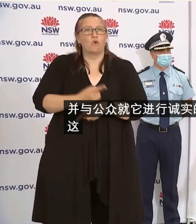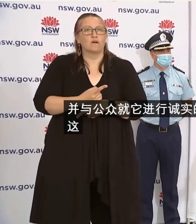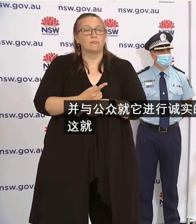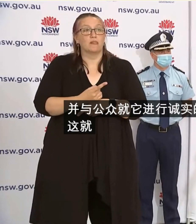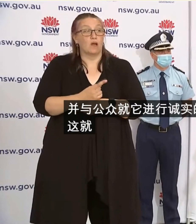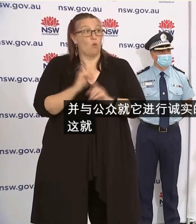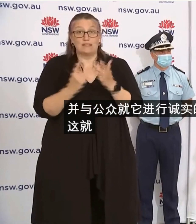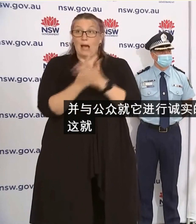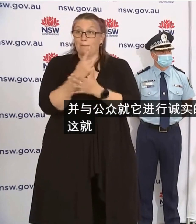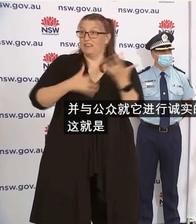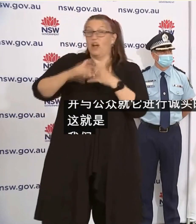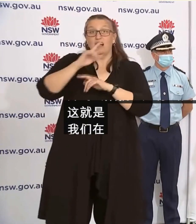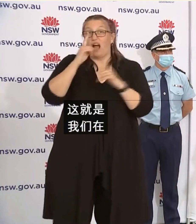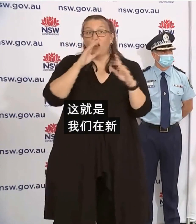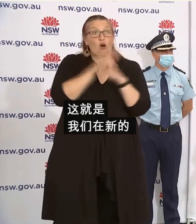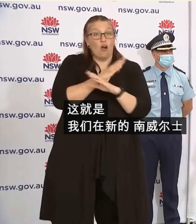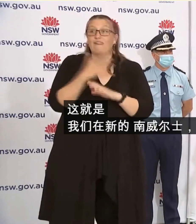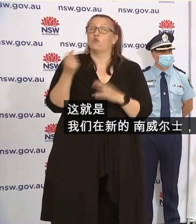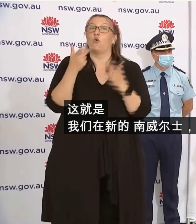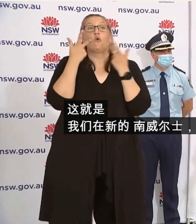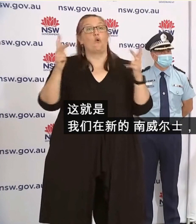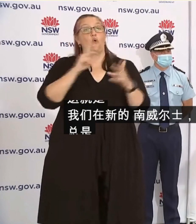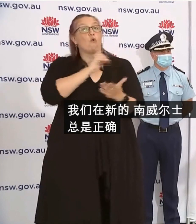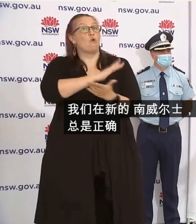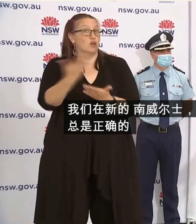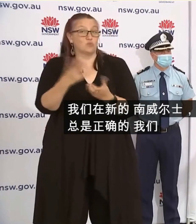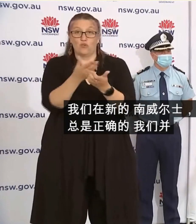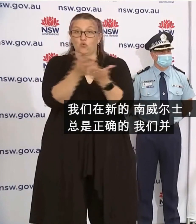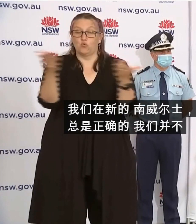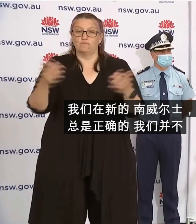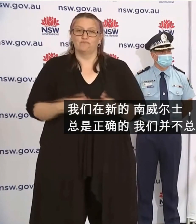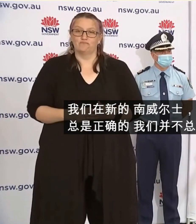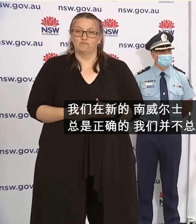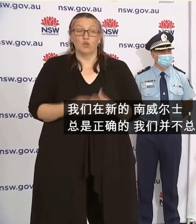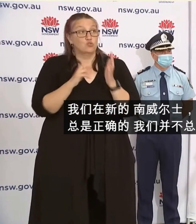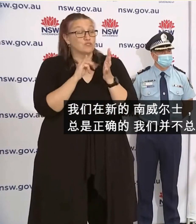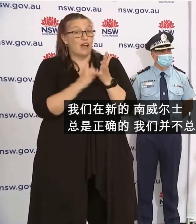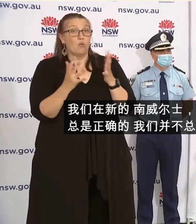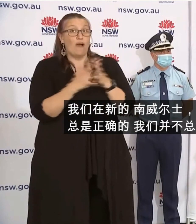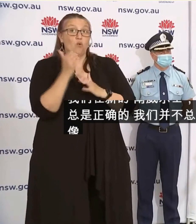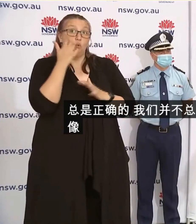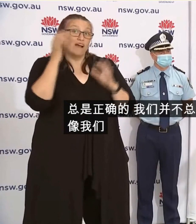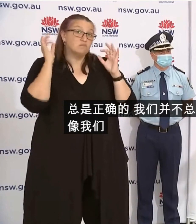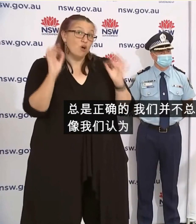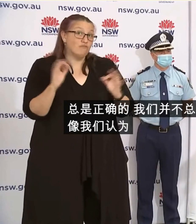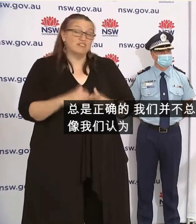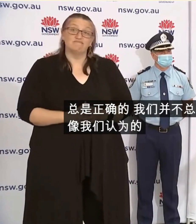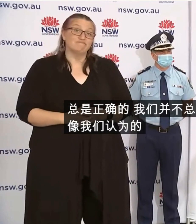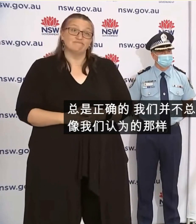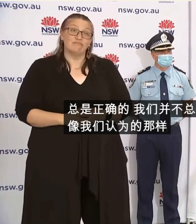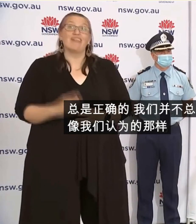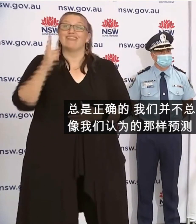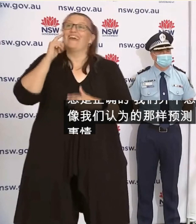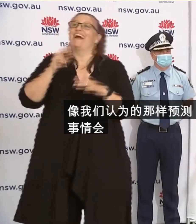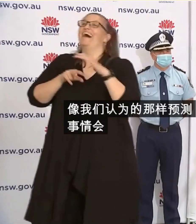public about it. And that's what we've tried to do in New South Wales. We don't always get it right. We don't always predict things as